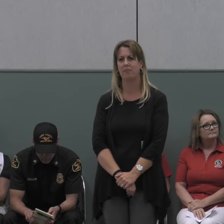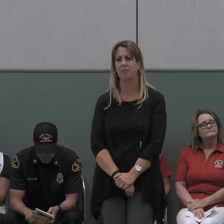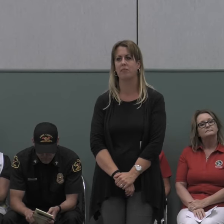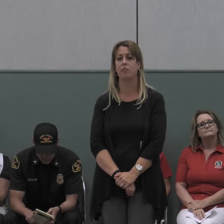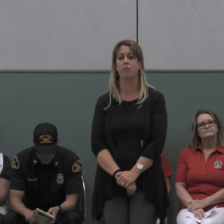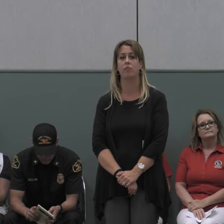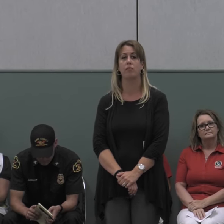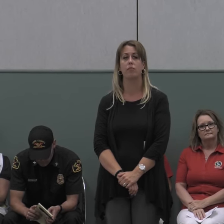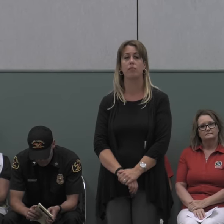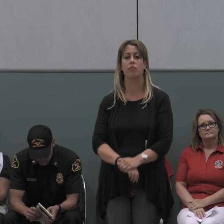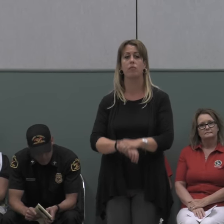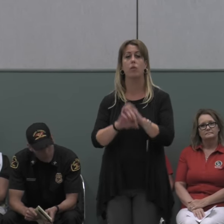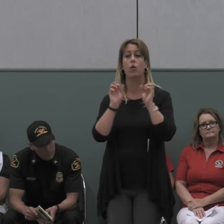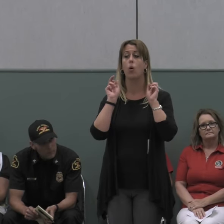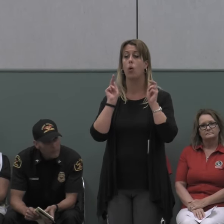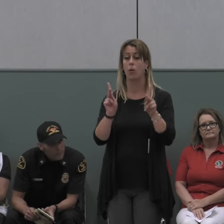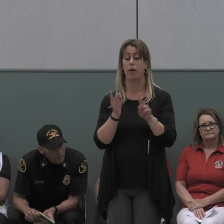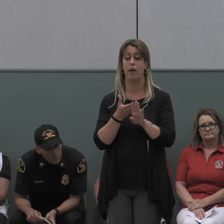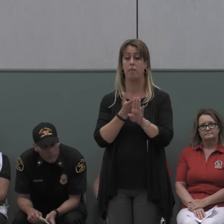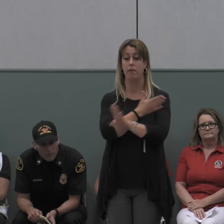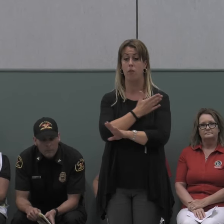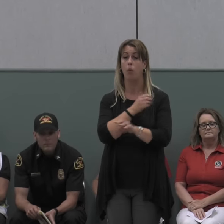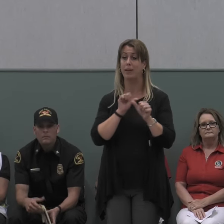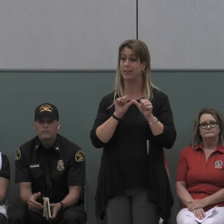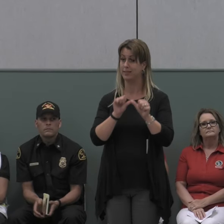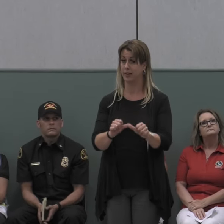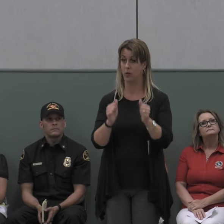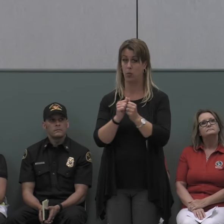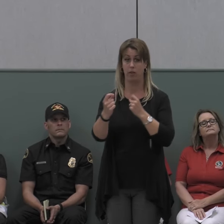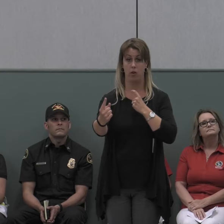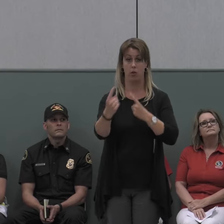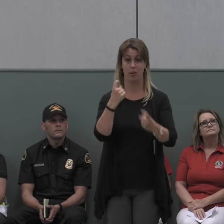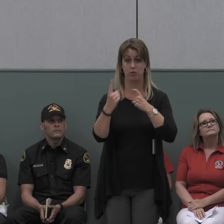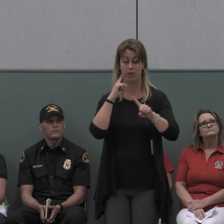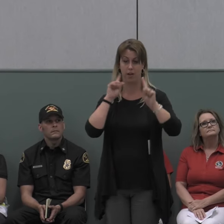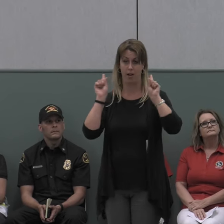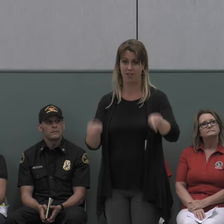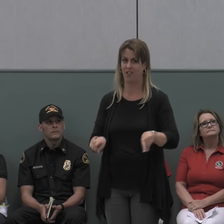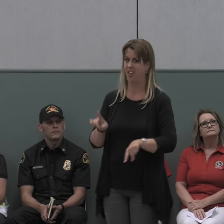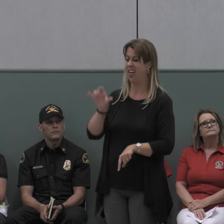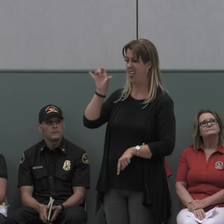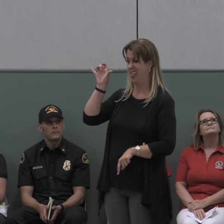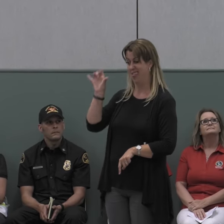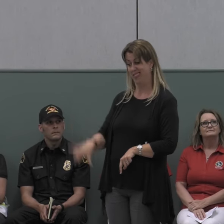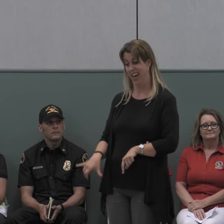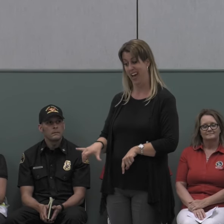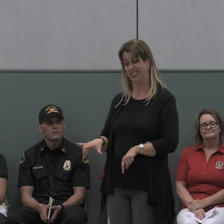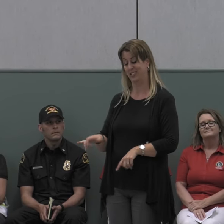Okay, before we go on to questions and answers, this is going to be hard to beat. That was pretty awesome, Mayor.